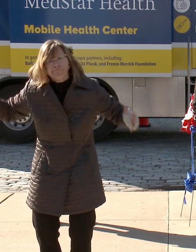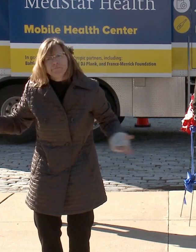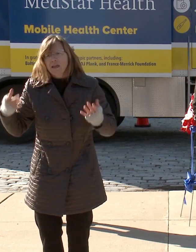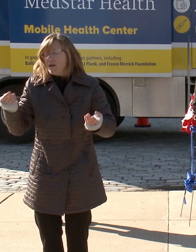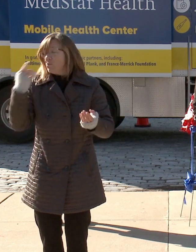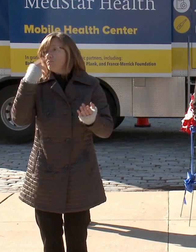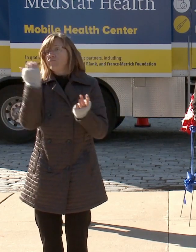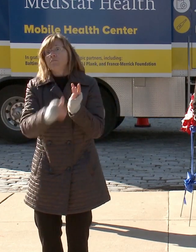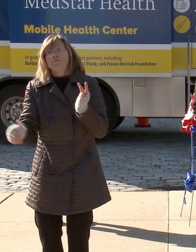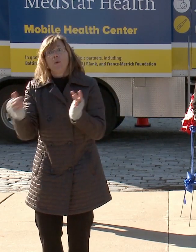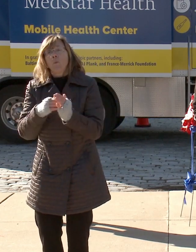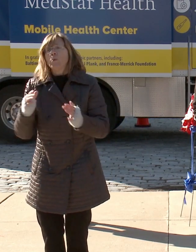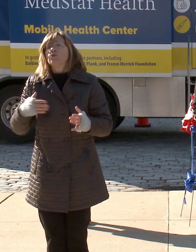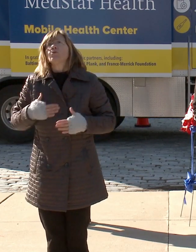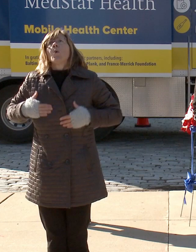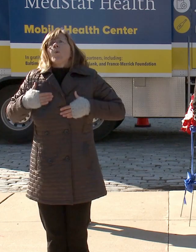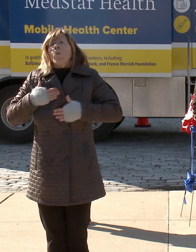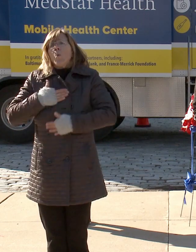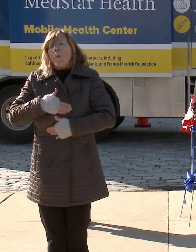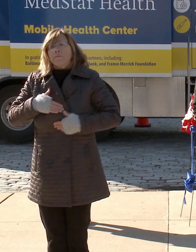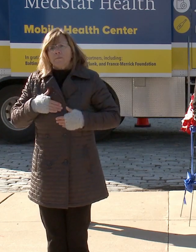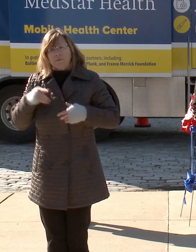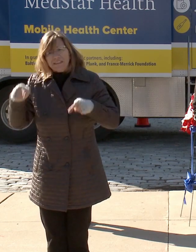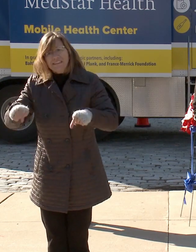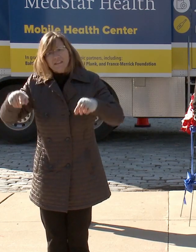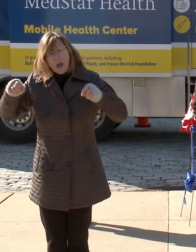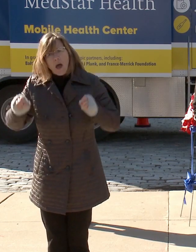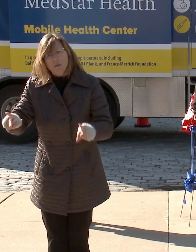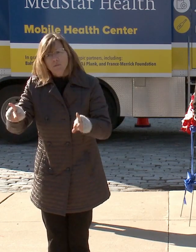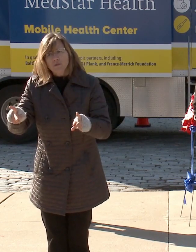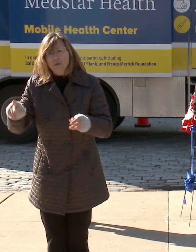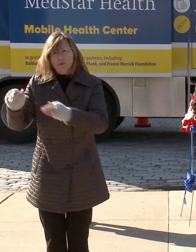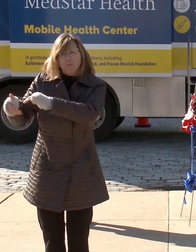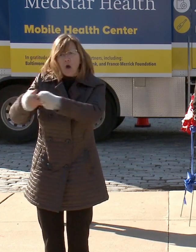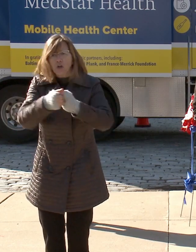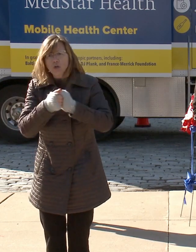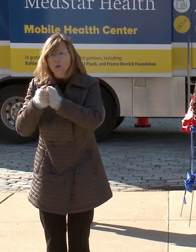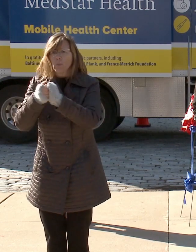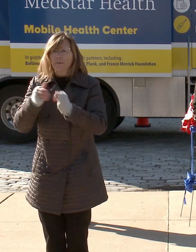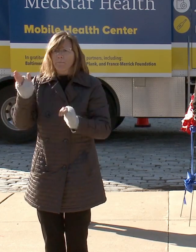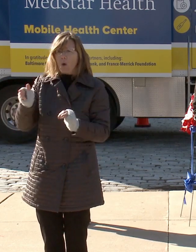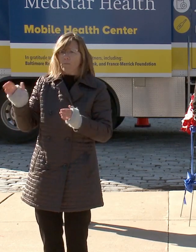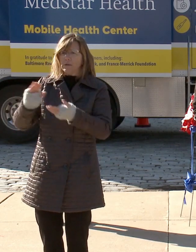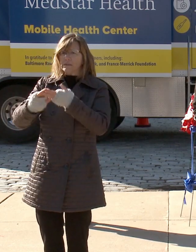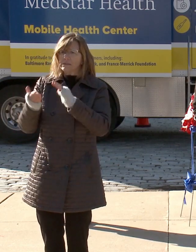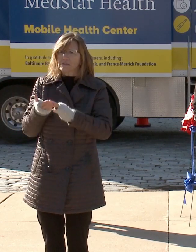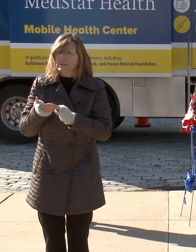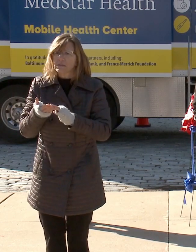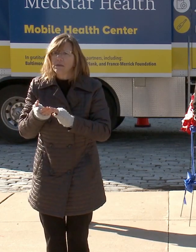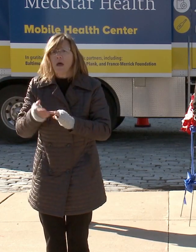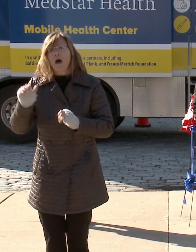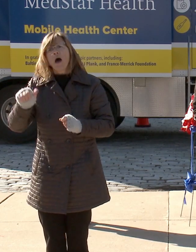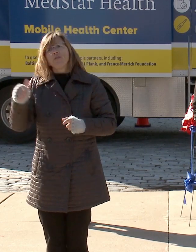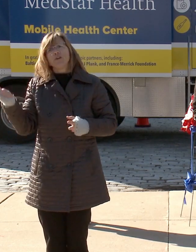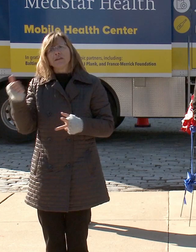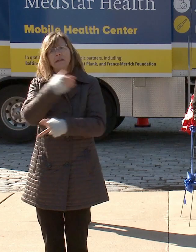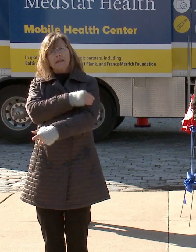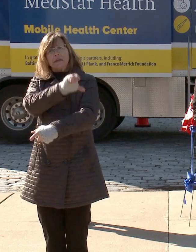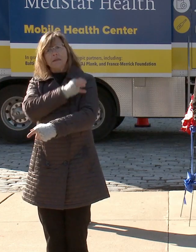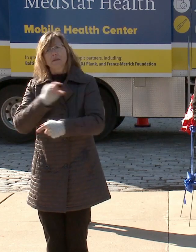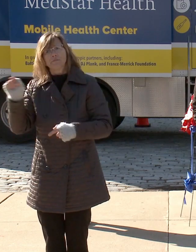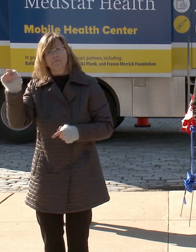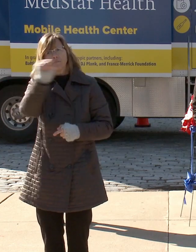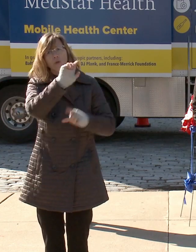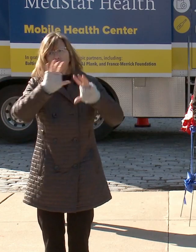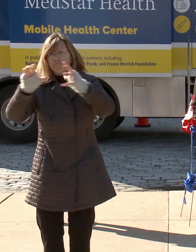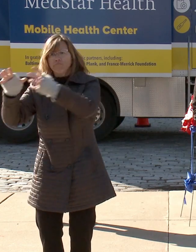today. We're truly grateful for the opportunity to partner with Baltimore City and our other clinical groups